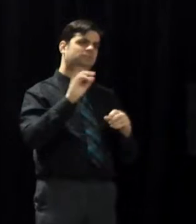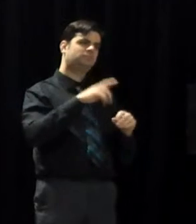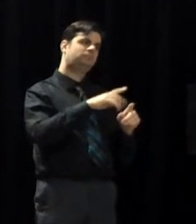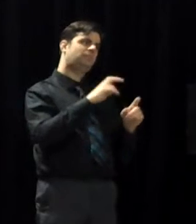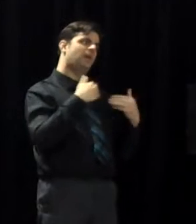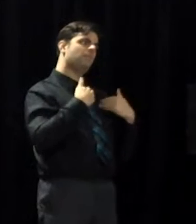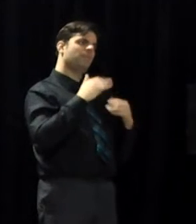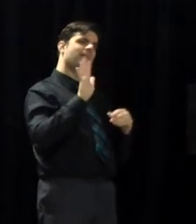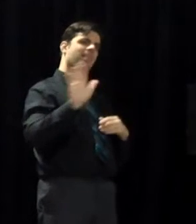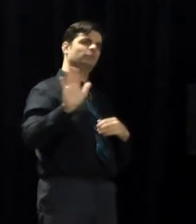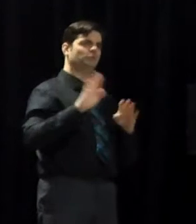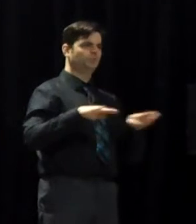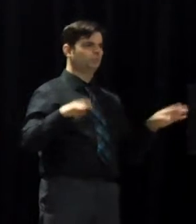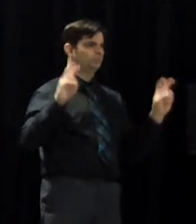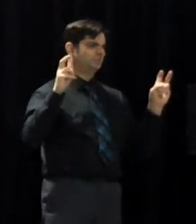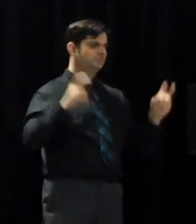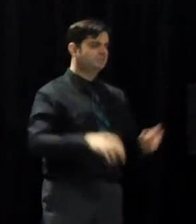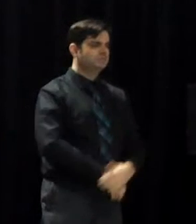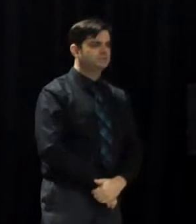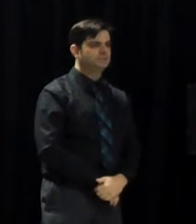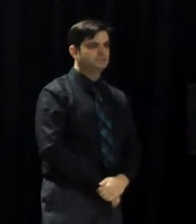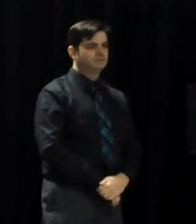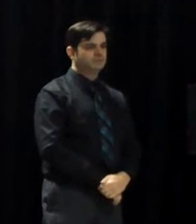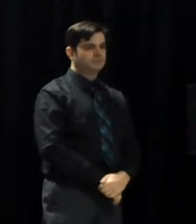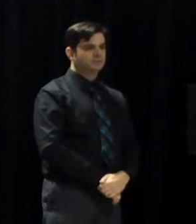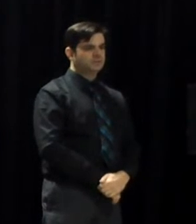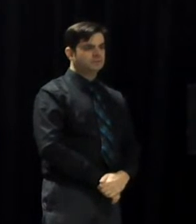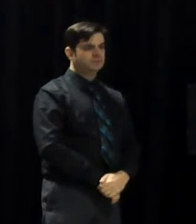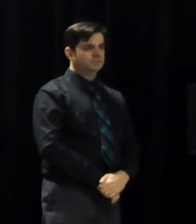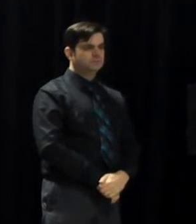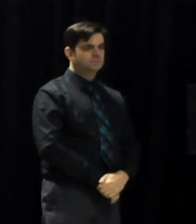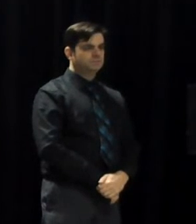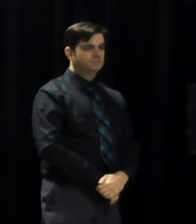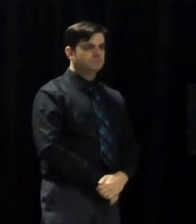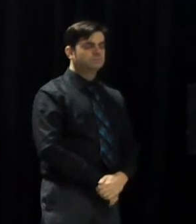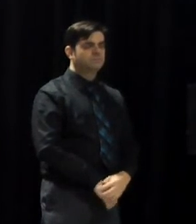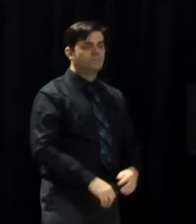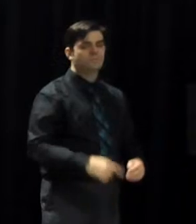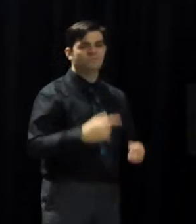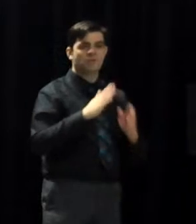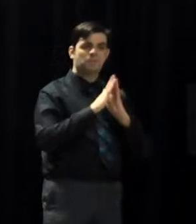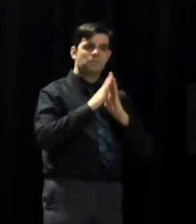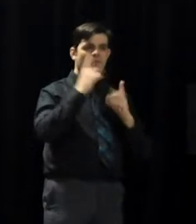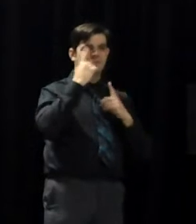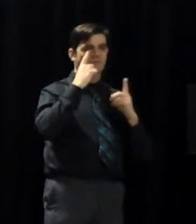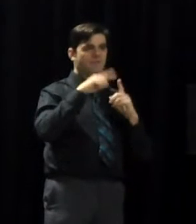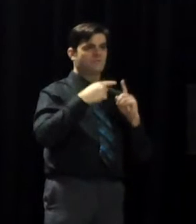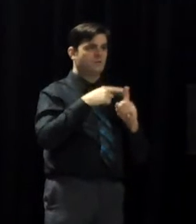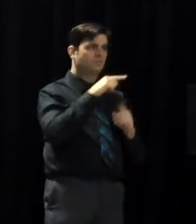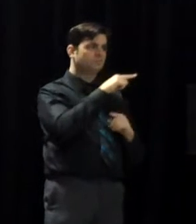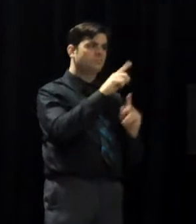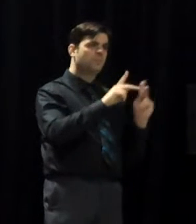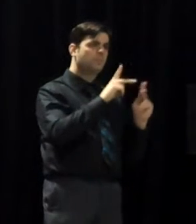the last few weeks. In the pandemic, we've now lost 282 members of our community.